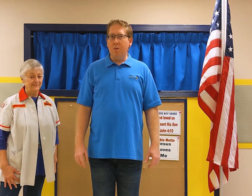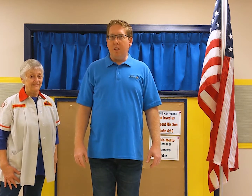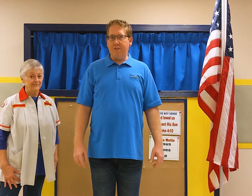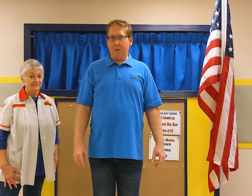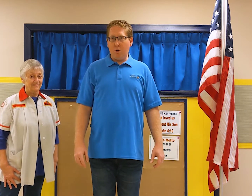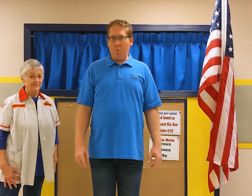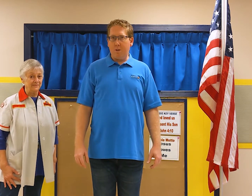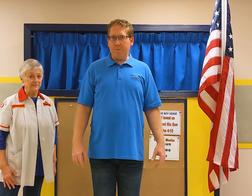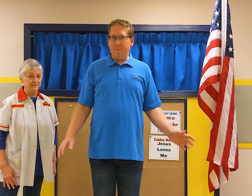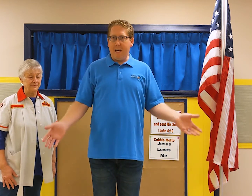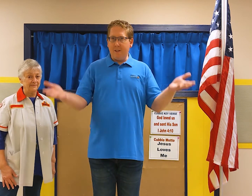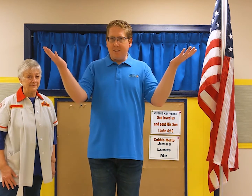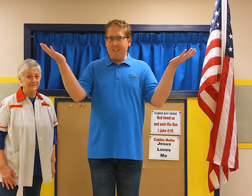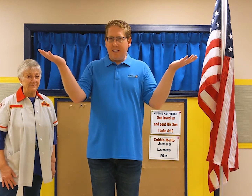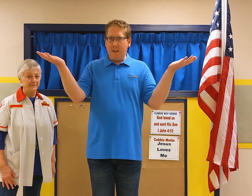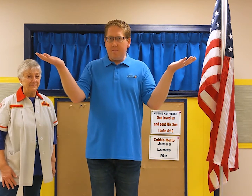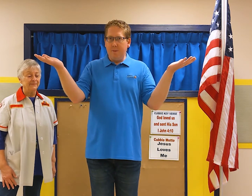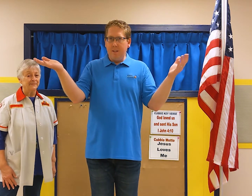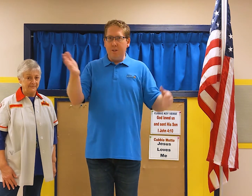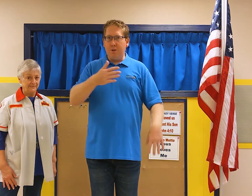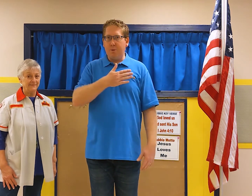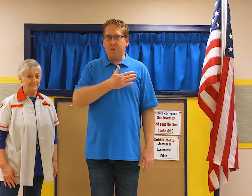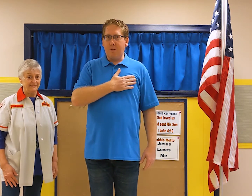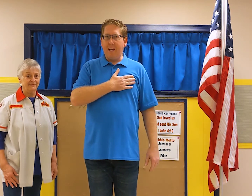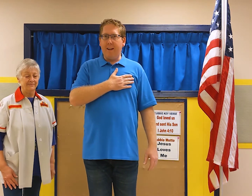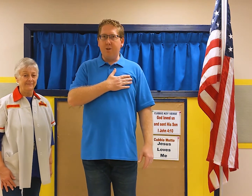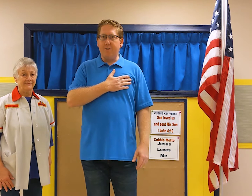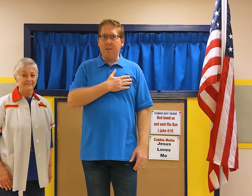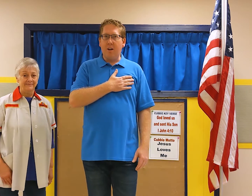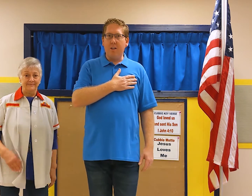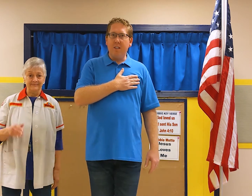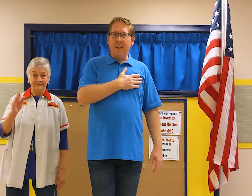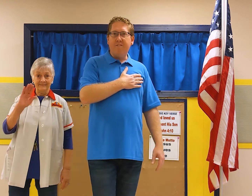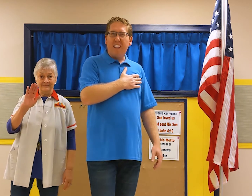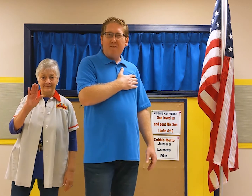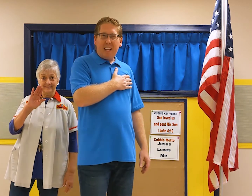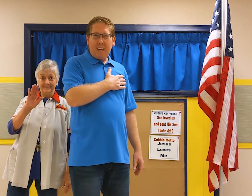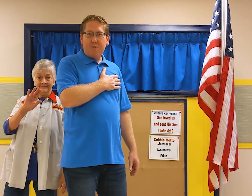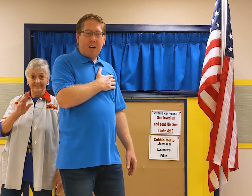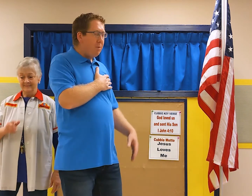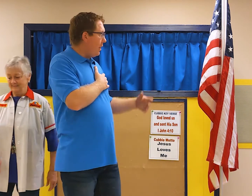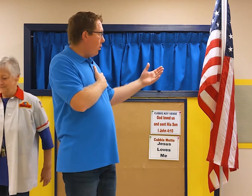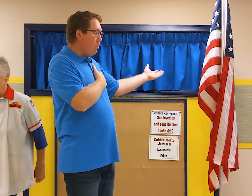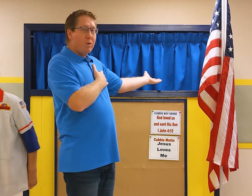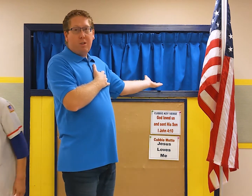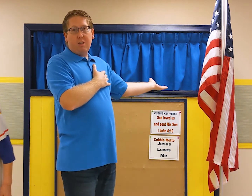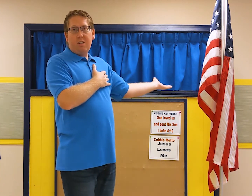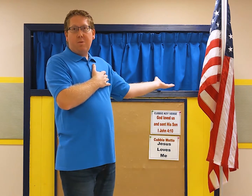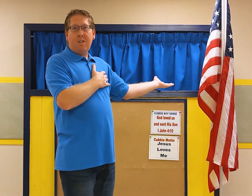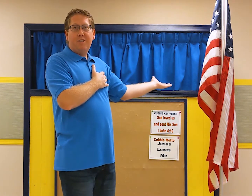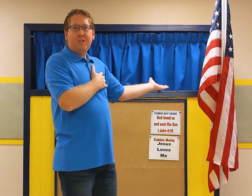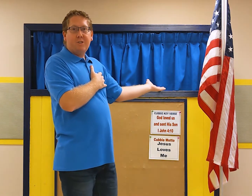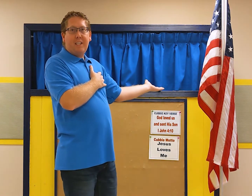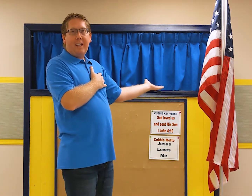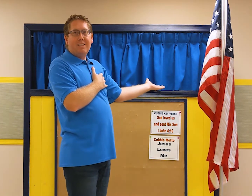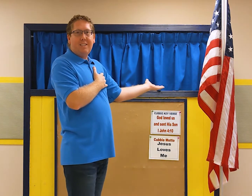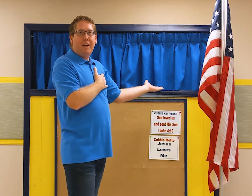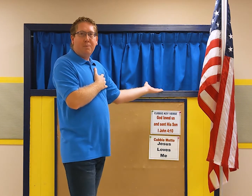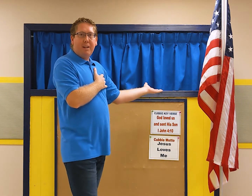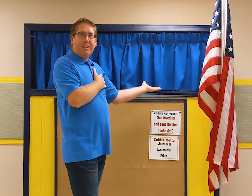if you're home with your mom and dad, you can stand up. You can put your right hand over your heart. Find the flag if you've got one at home, or you can look at the one on your screen and say your pledge